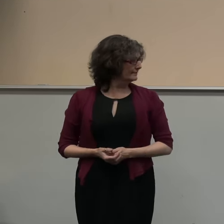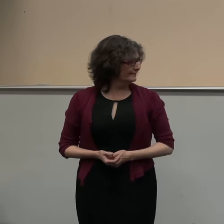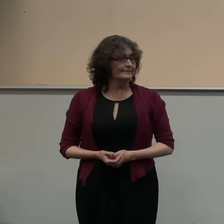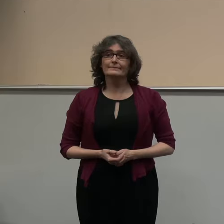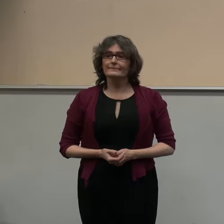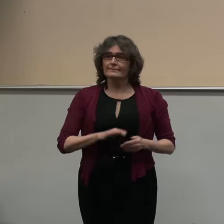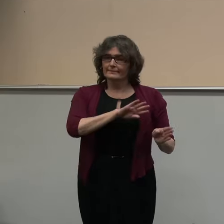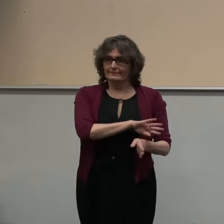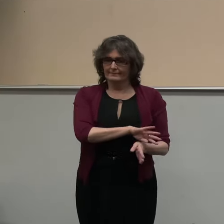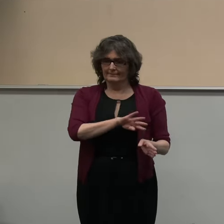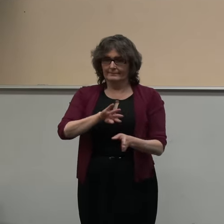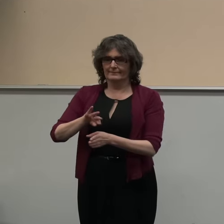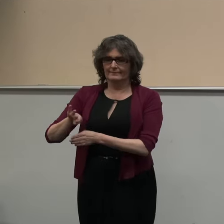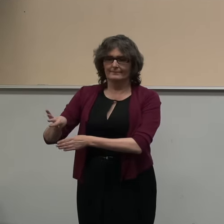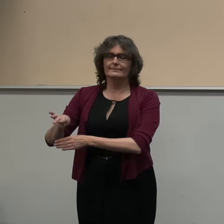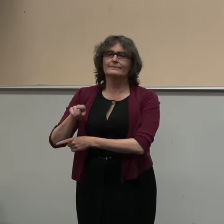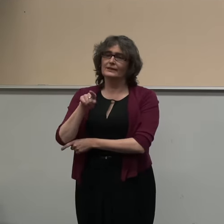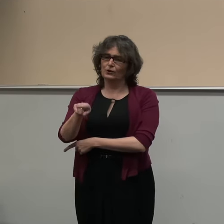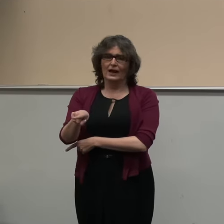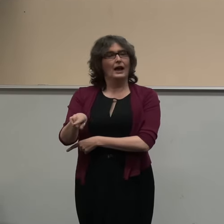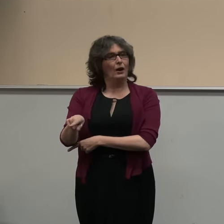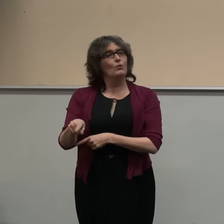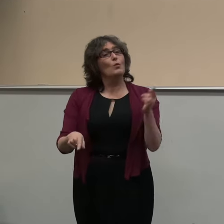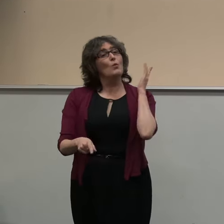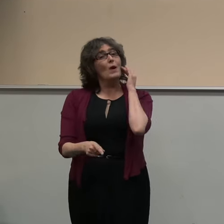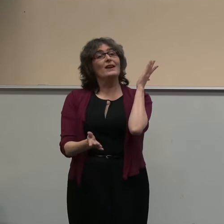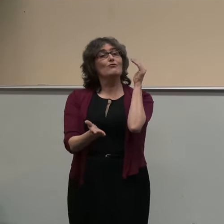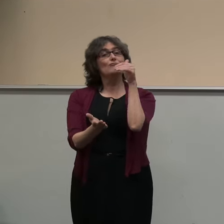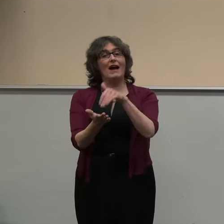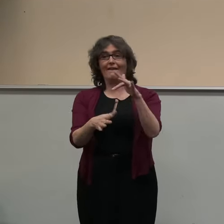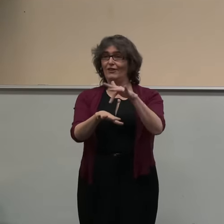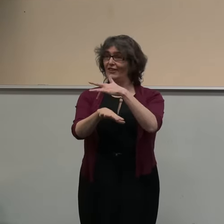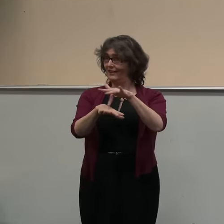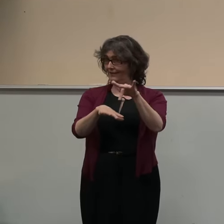To move to offstage communication, front of house issues.